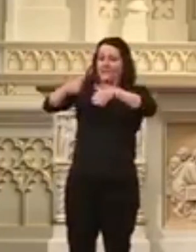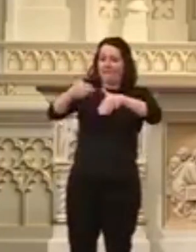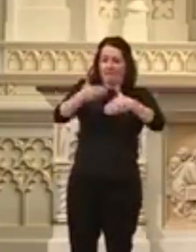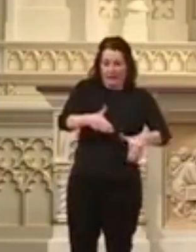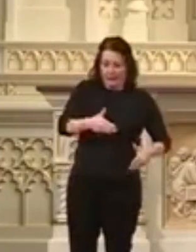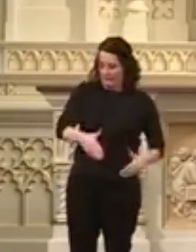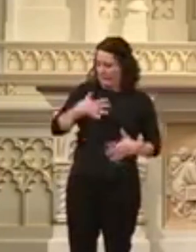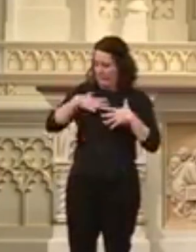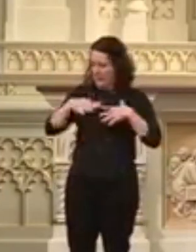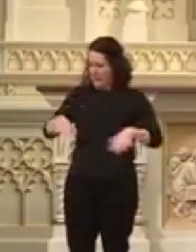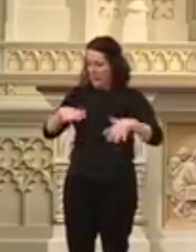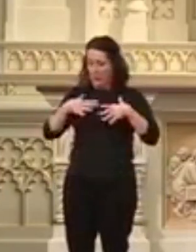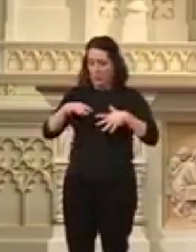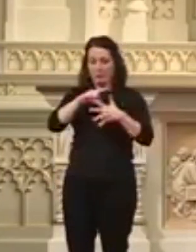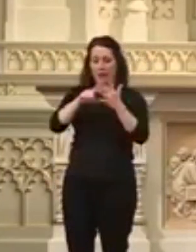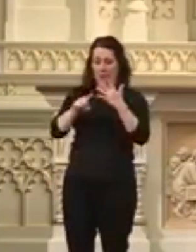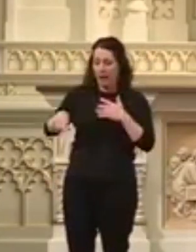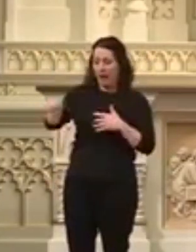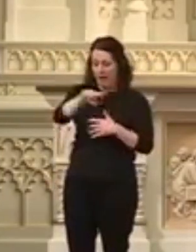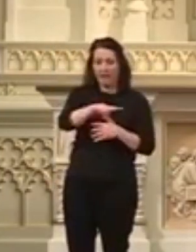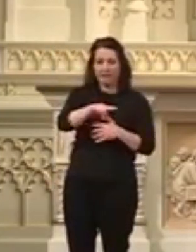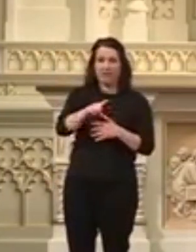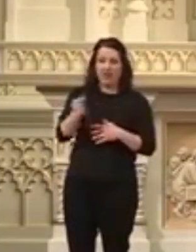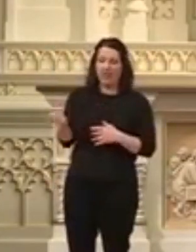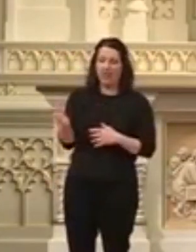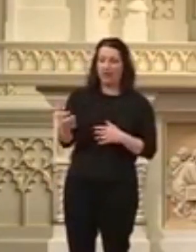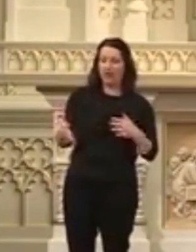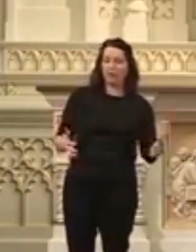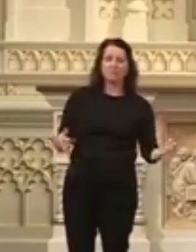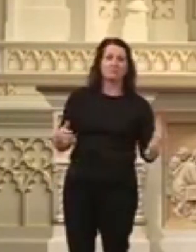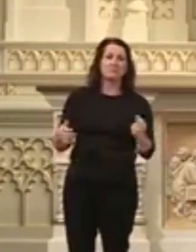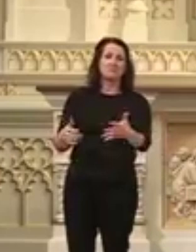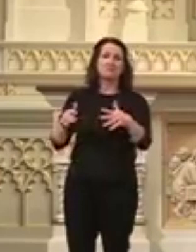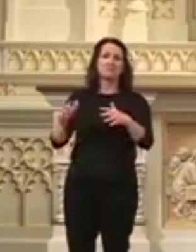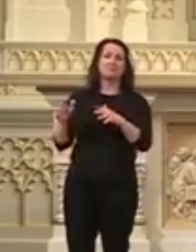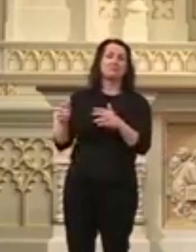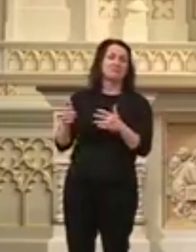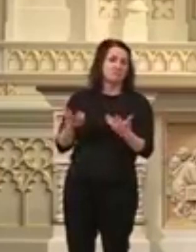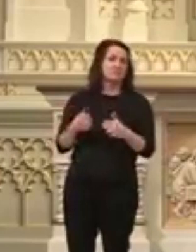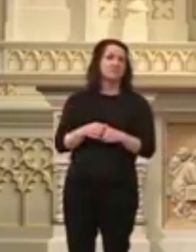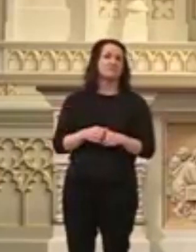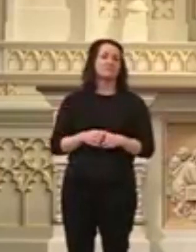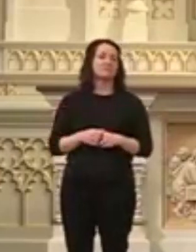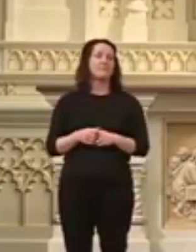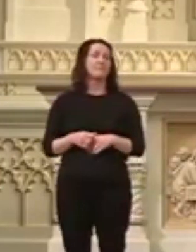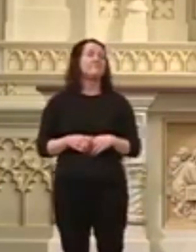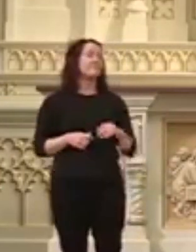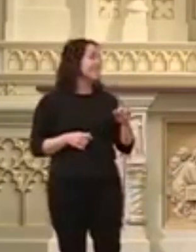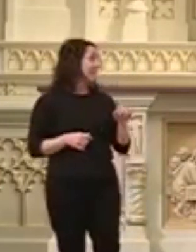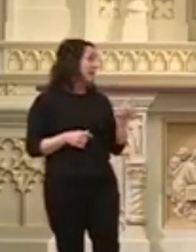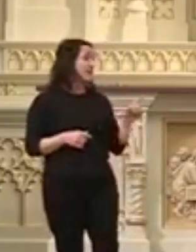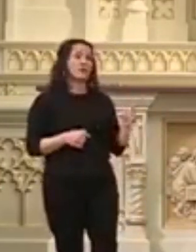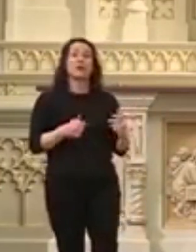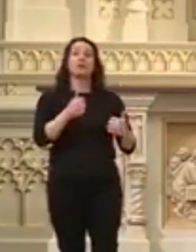them, and for my vesture they cast lots. This is what the soldiers